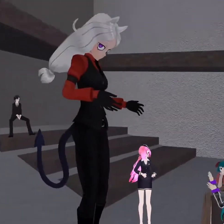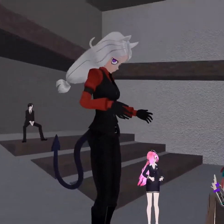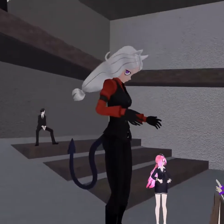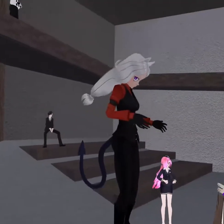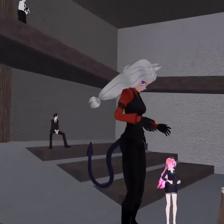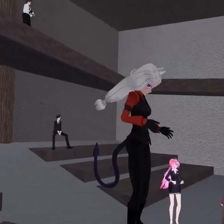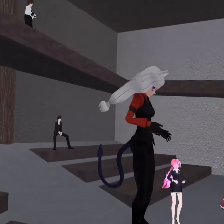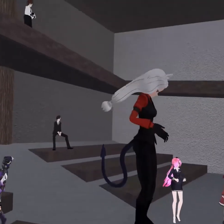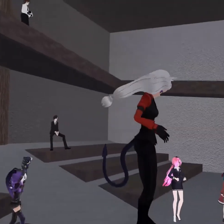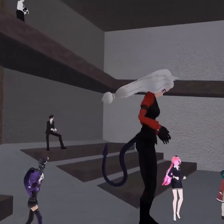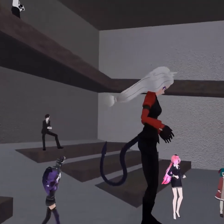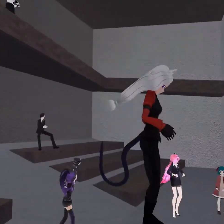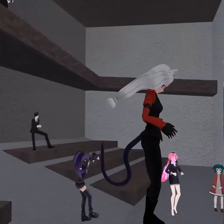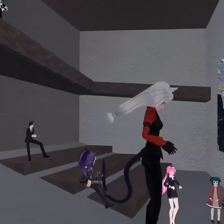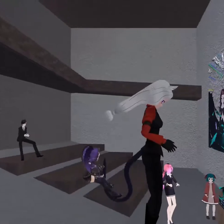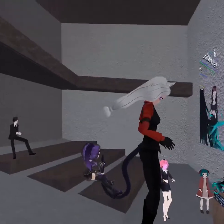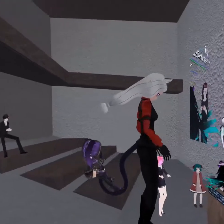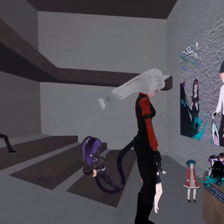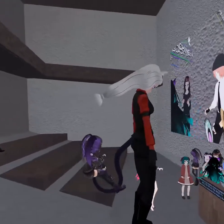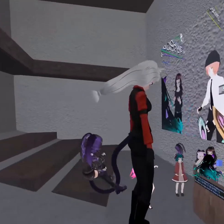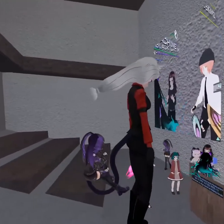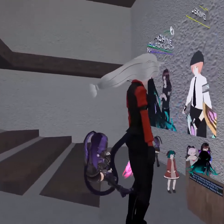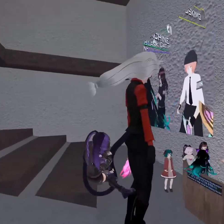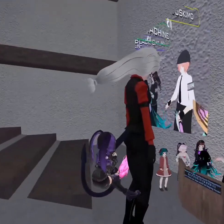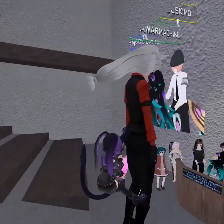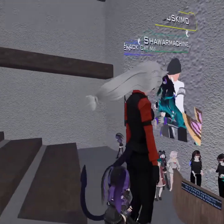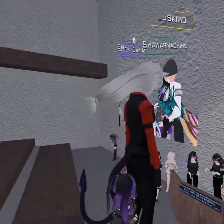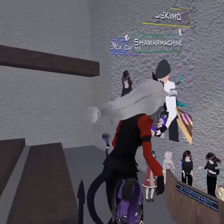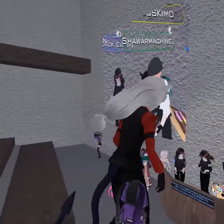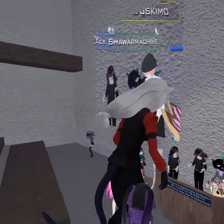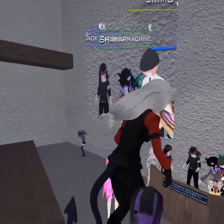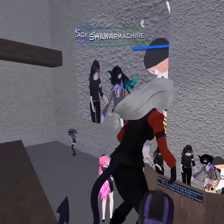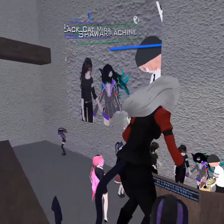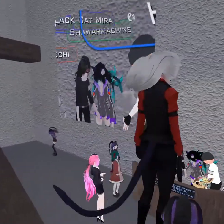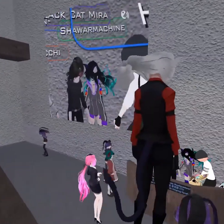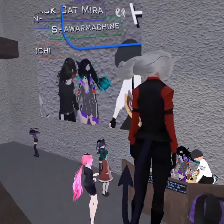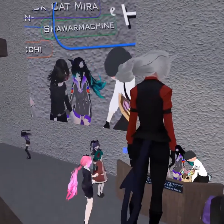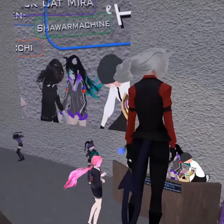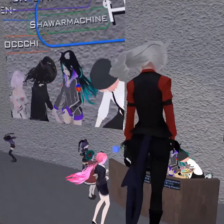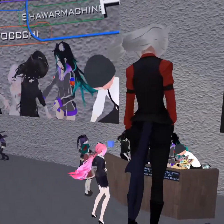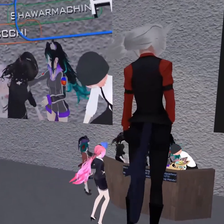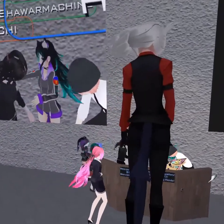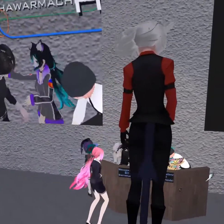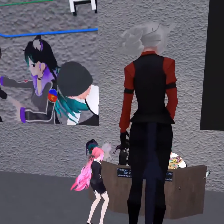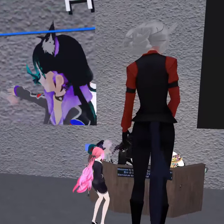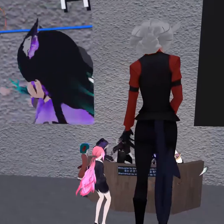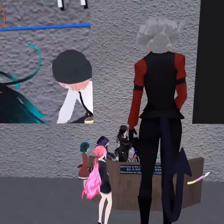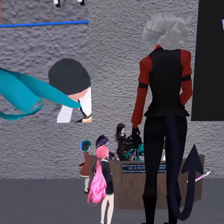Oh yeah, there's more. flamethrower. And then, indicate to everybody. And then, Hot dog used hot sauce. we get a big, huge cake. So everybody's Big